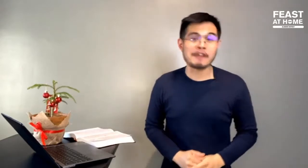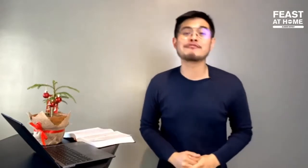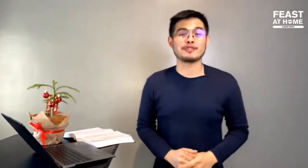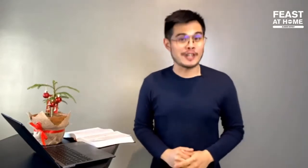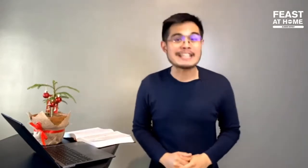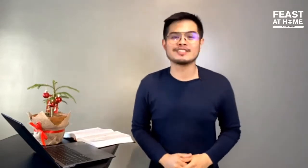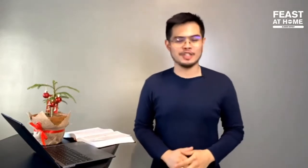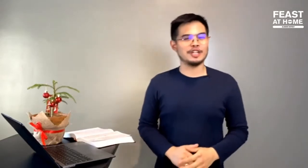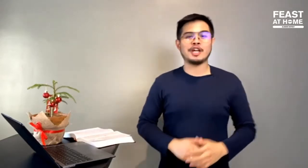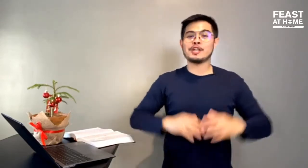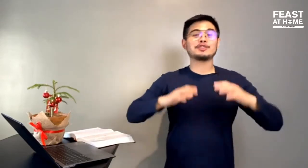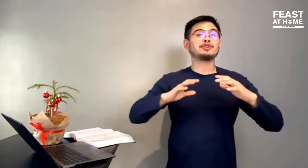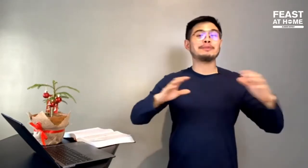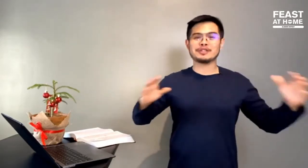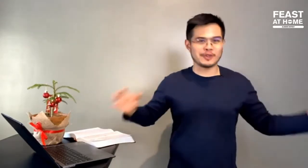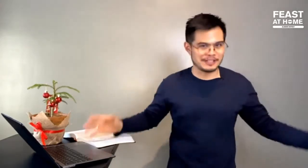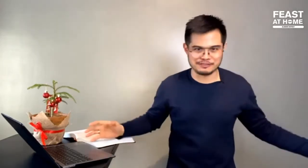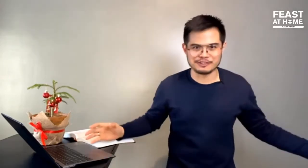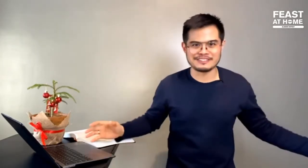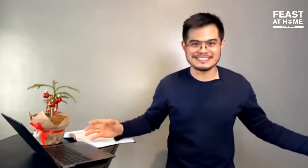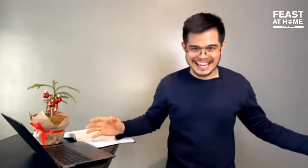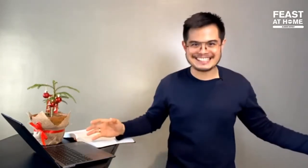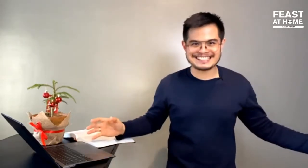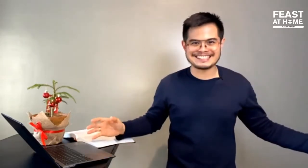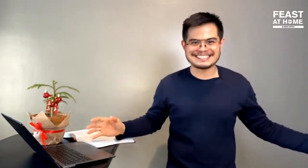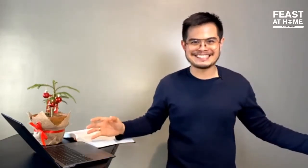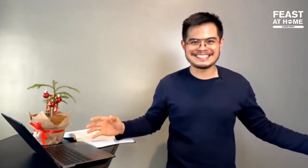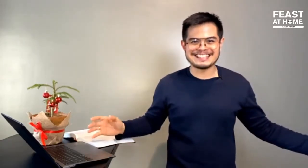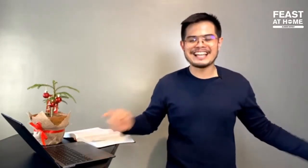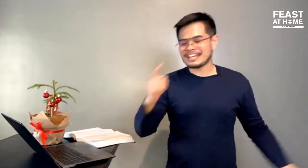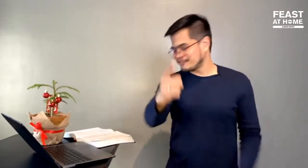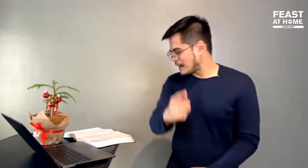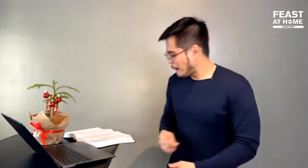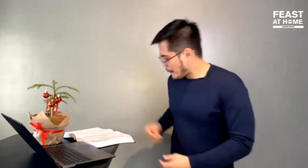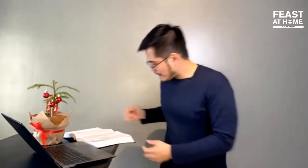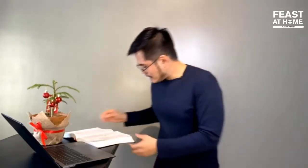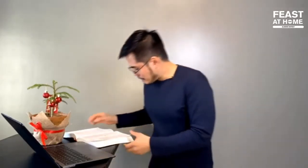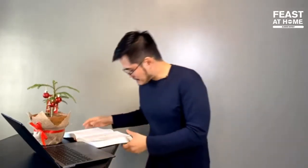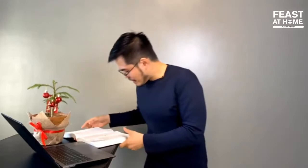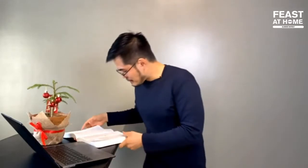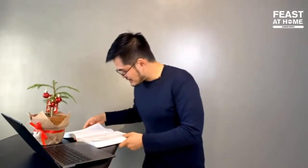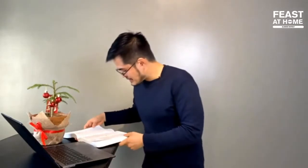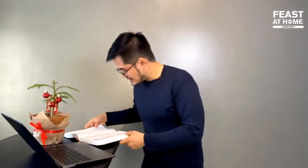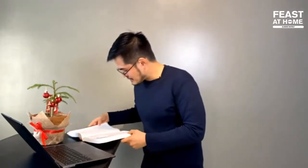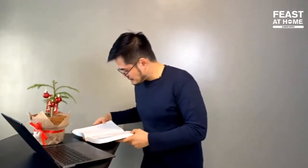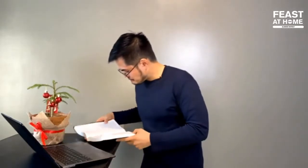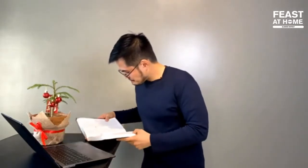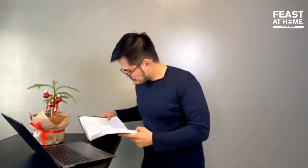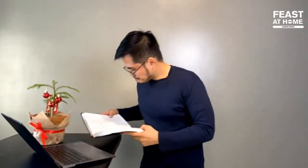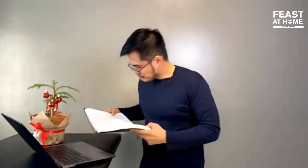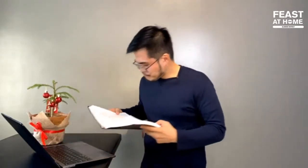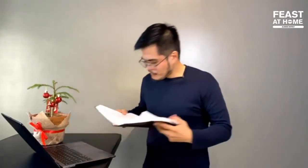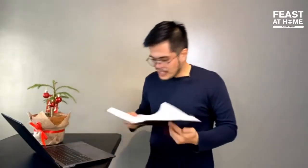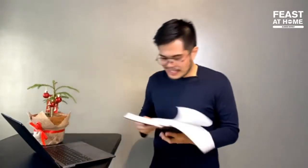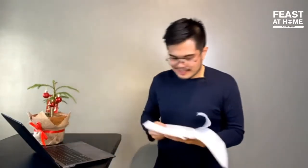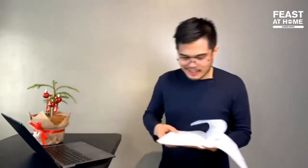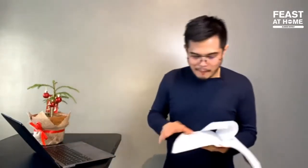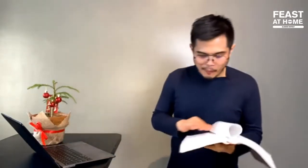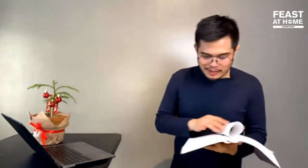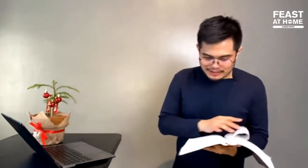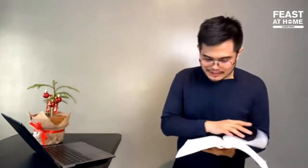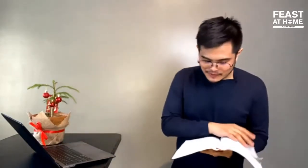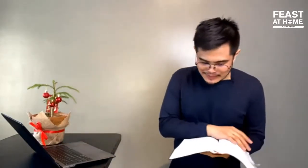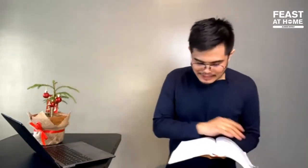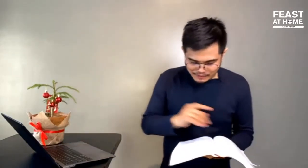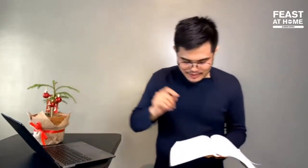is enough reason to be grateful. Yes. In fact, the psalmist says this, in